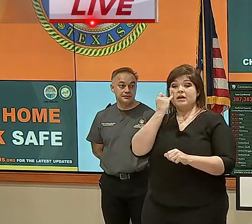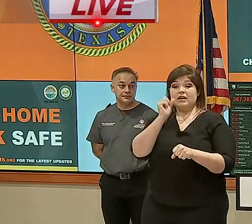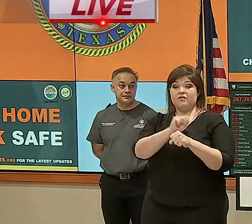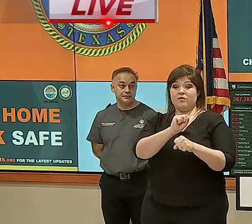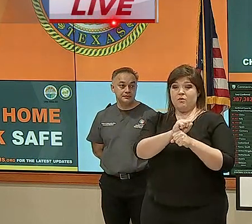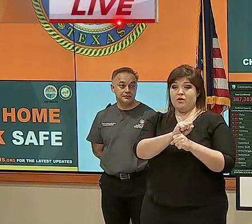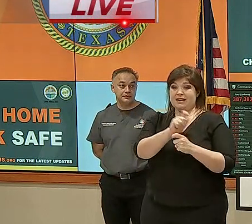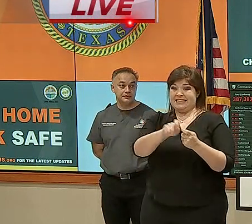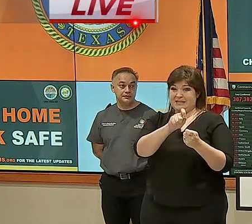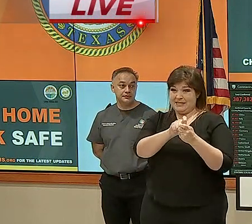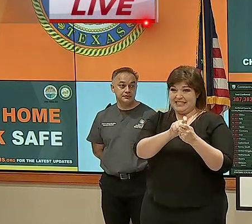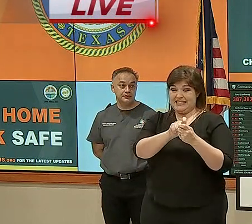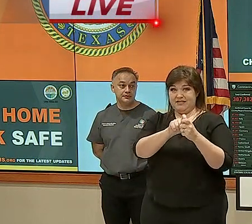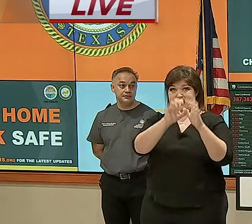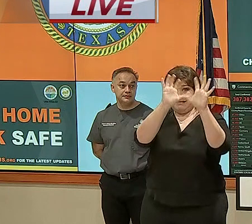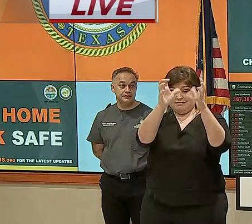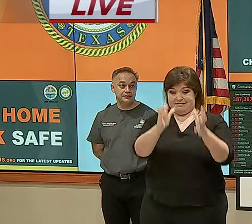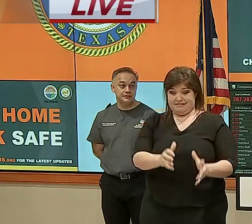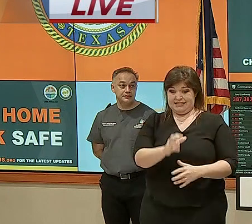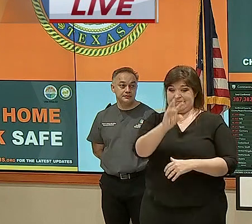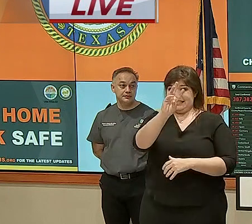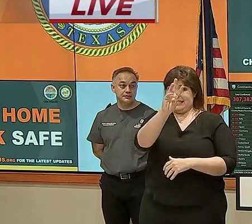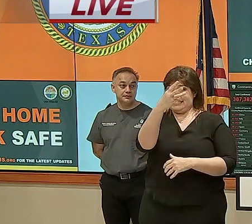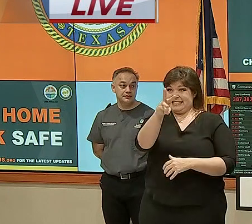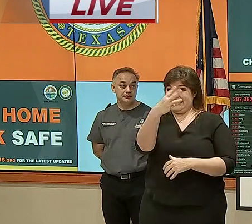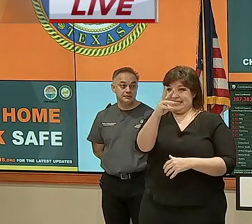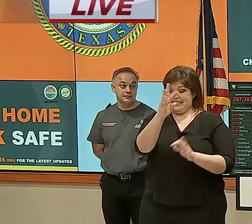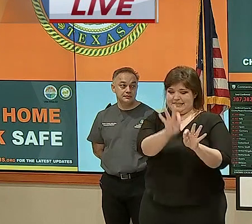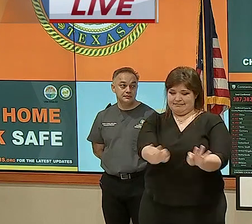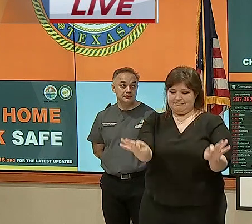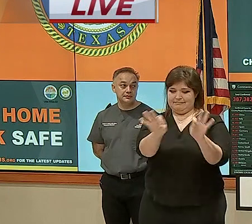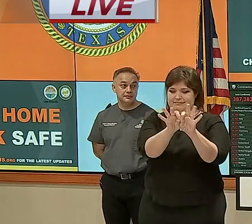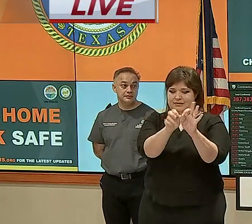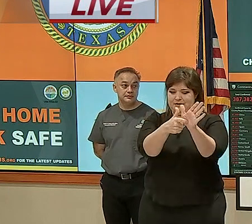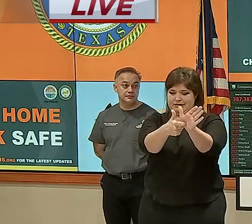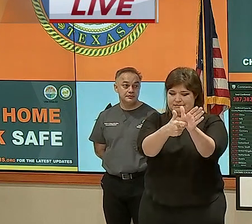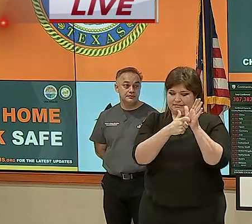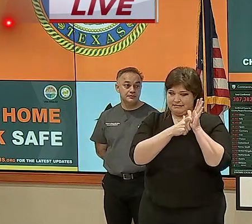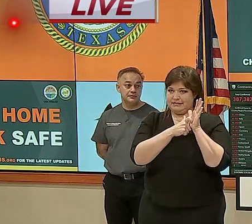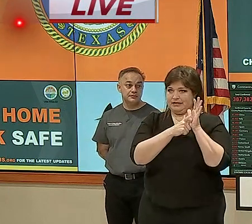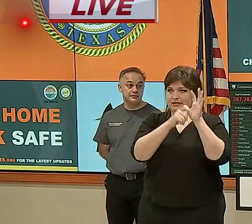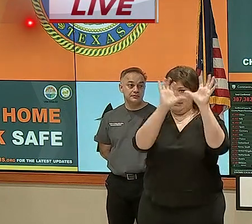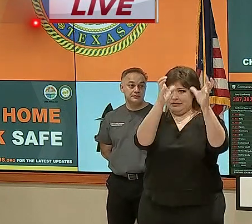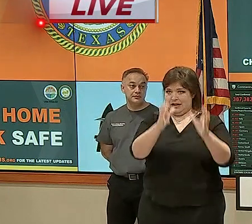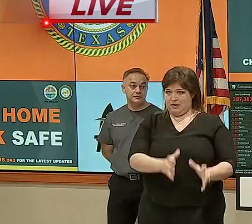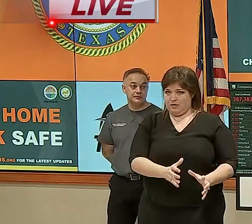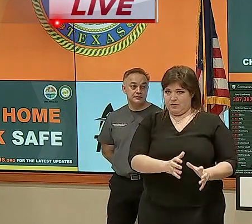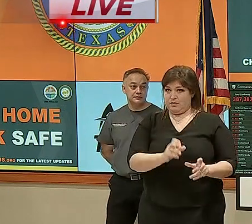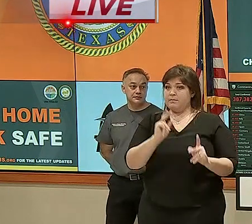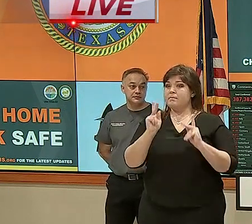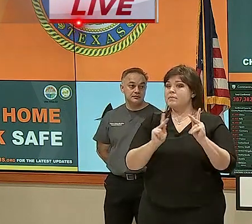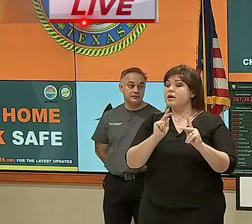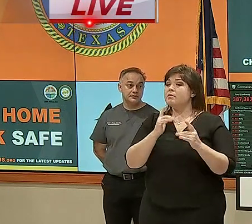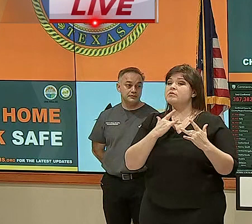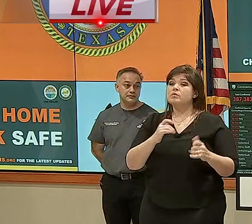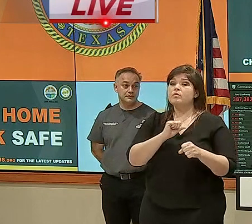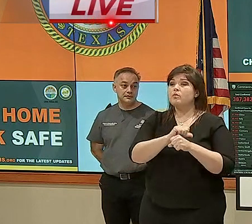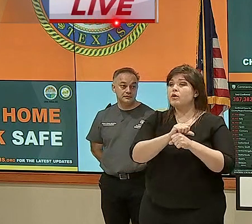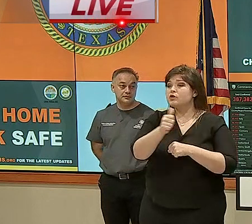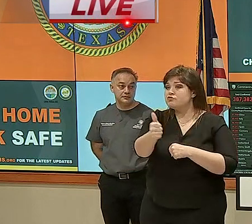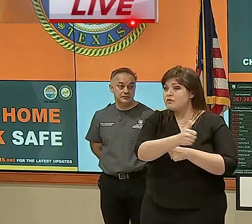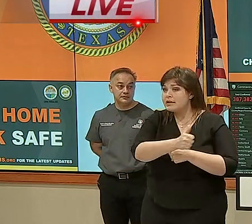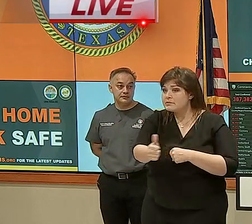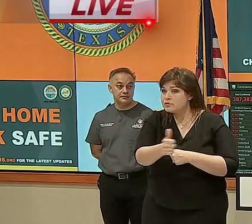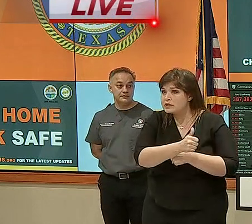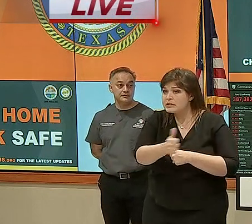CISA categories, the Cybersecurity and Infrastructure Agency. They are the people who work in transportation and